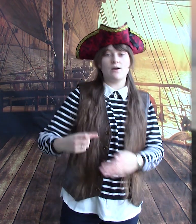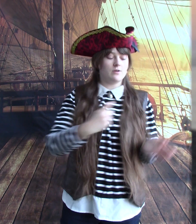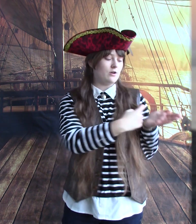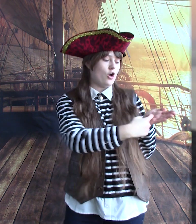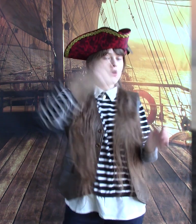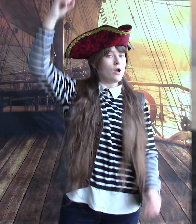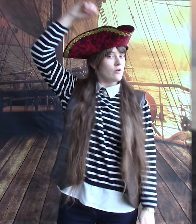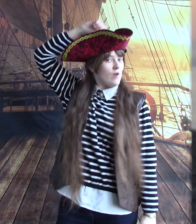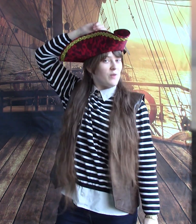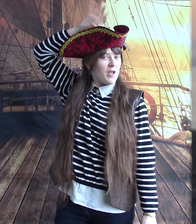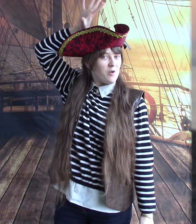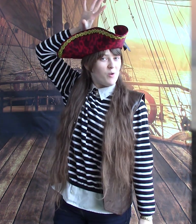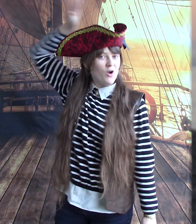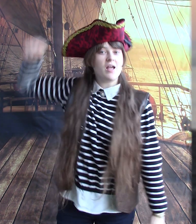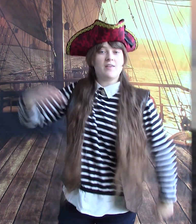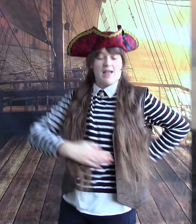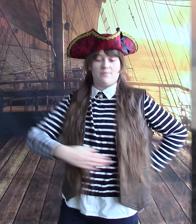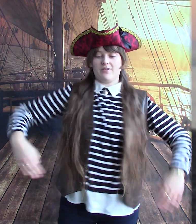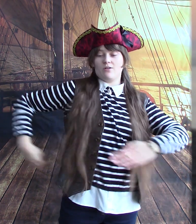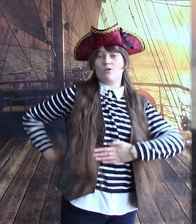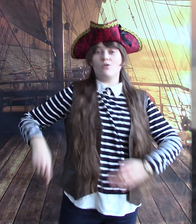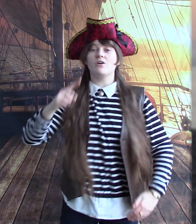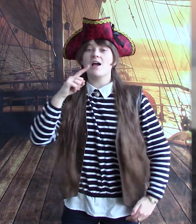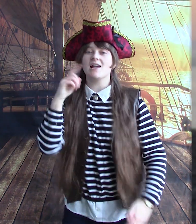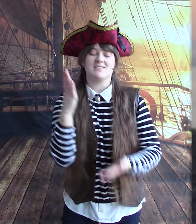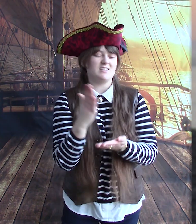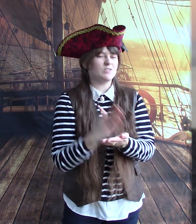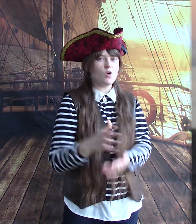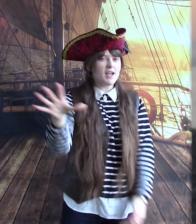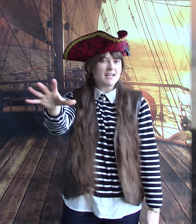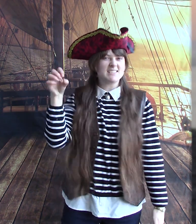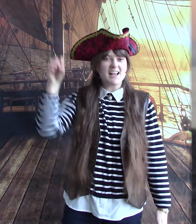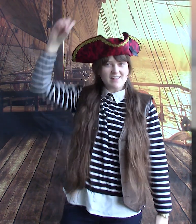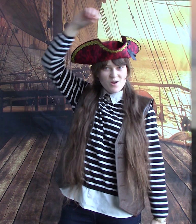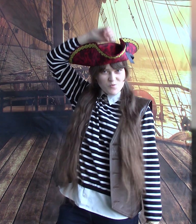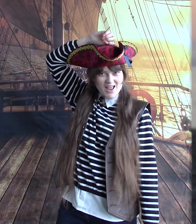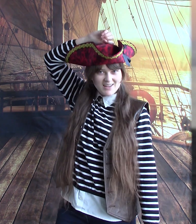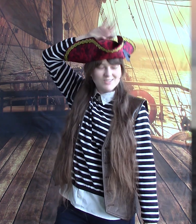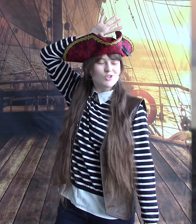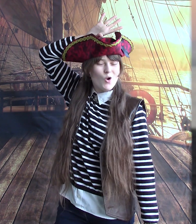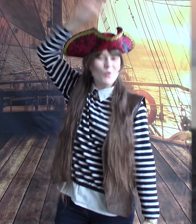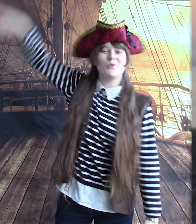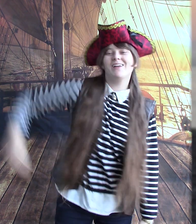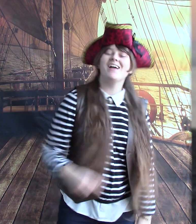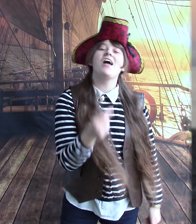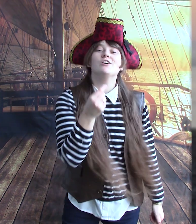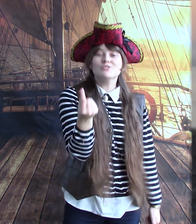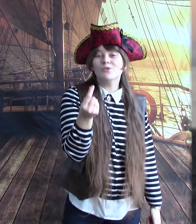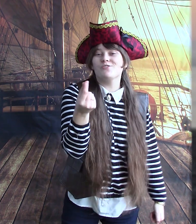down on her a right whale bore The captain called all hands and swore He'd take the whale in tow Soon